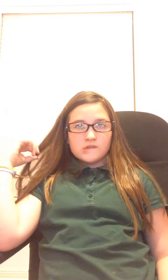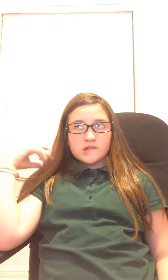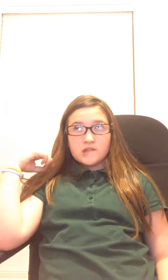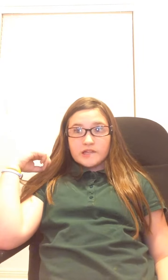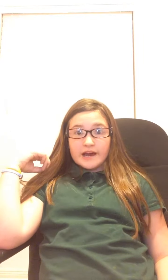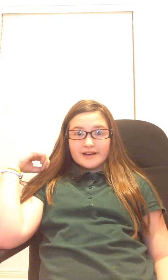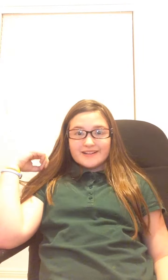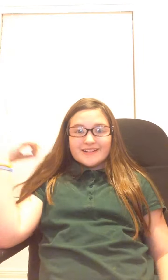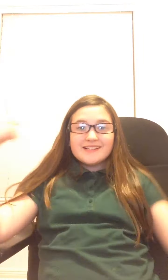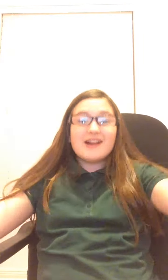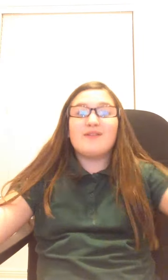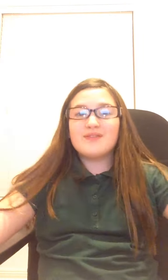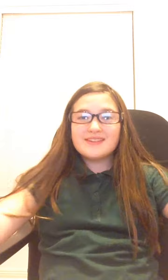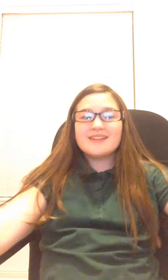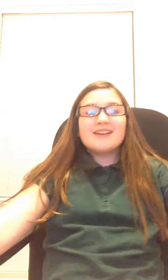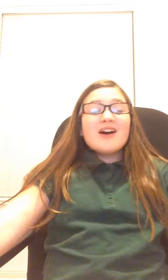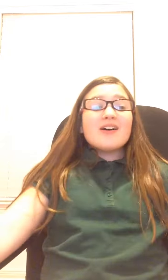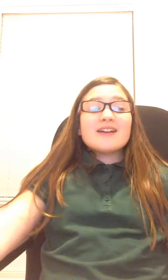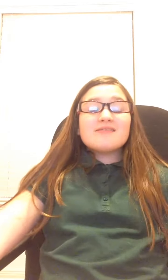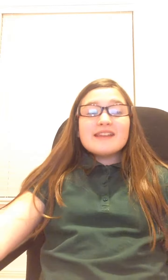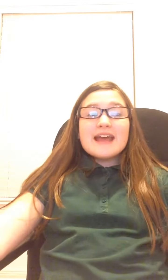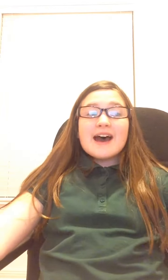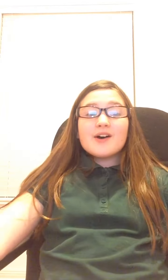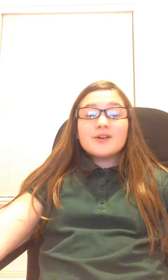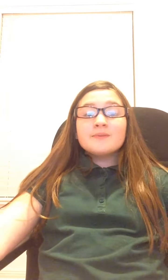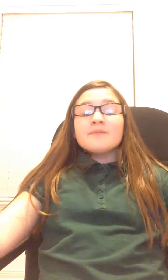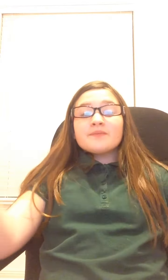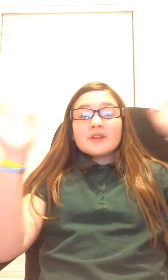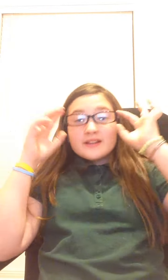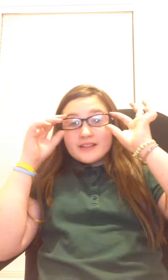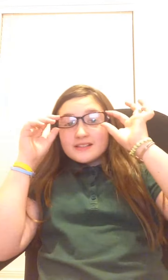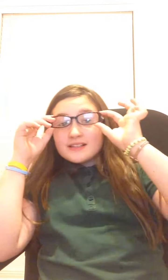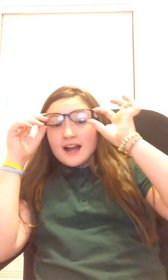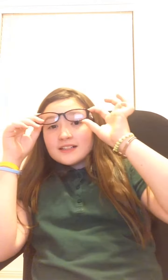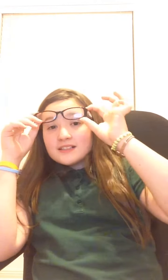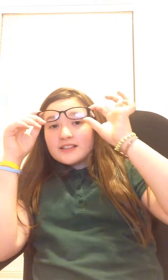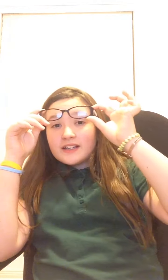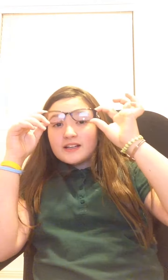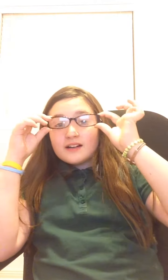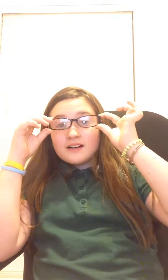Yeah, stuffs. Okay, so now, this is actually, um,